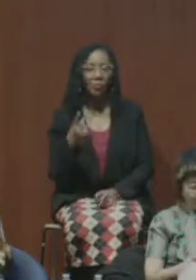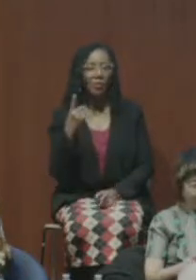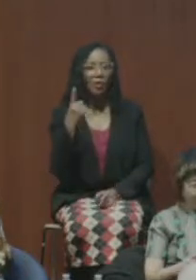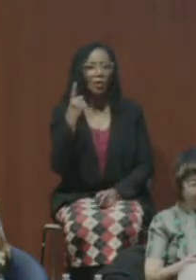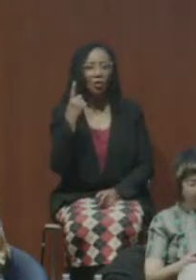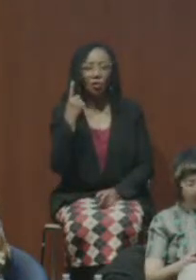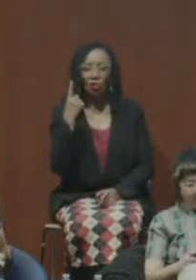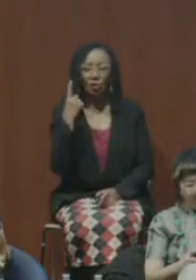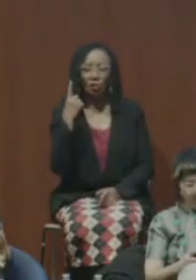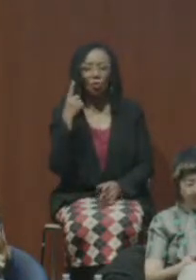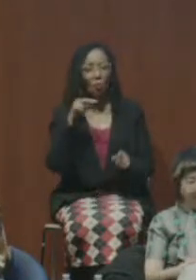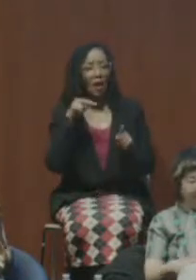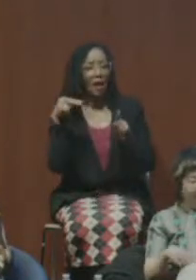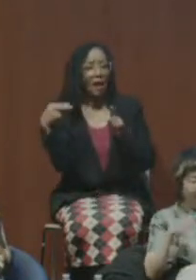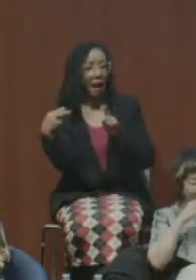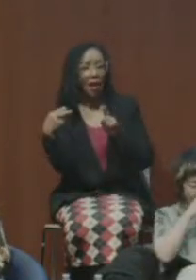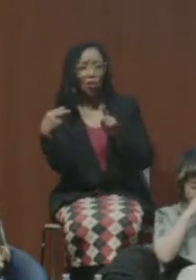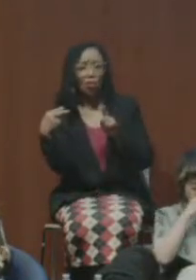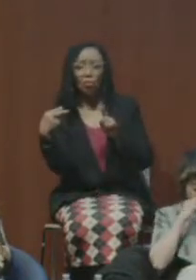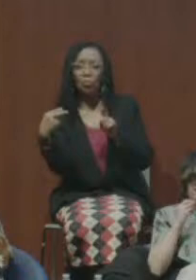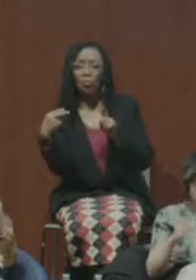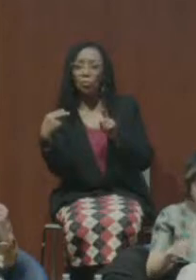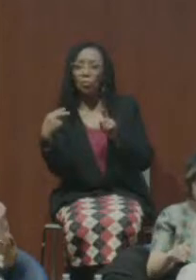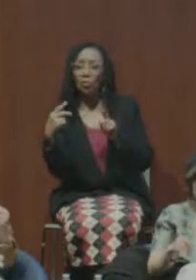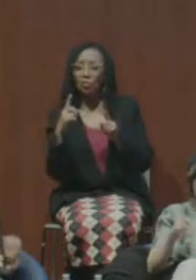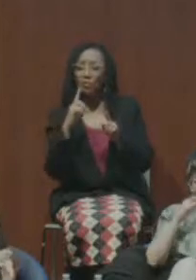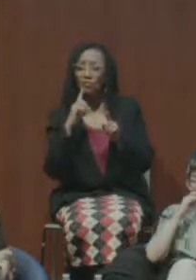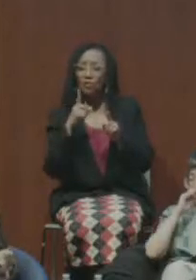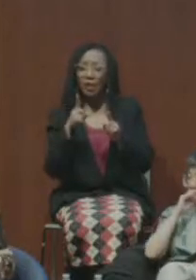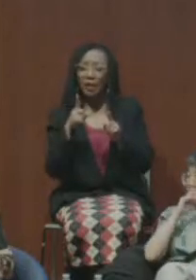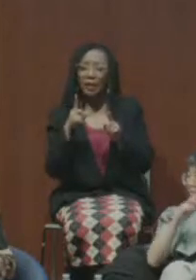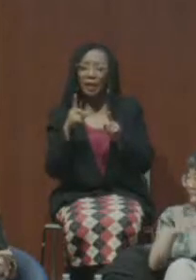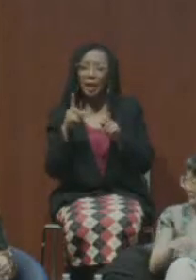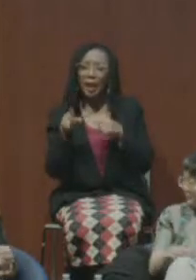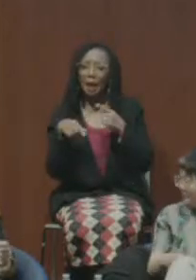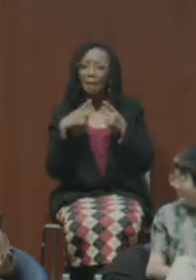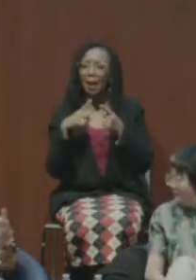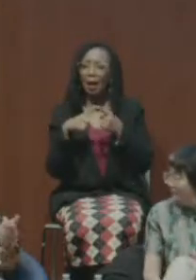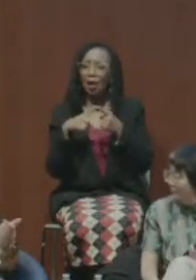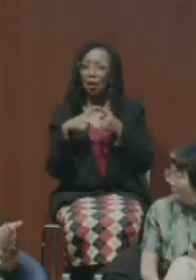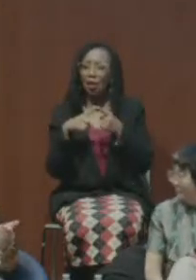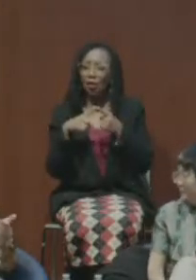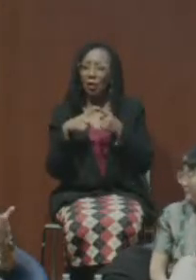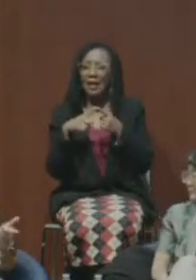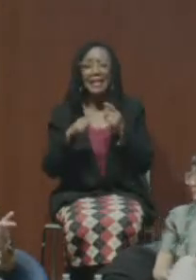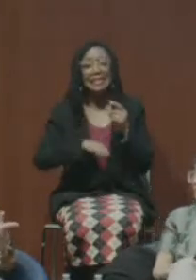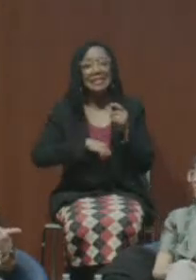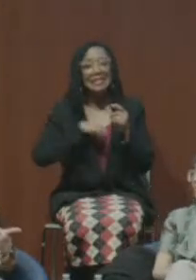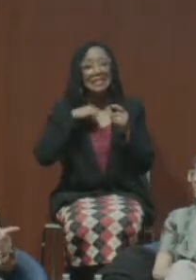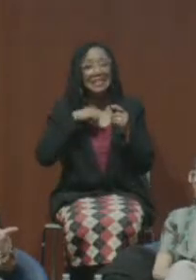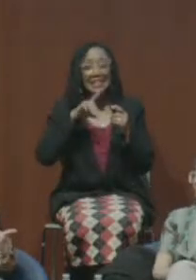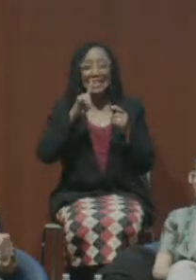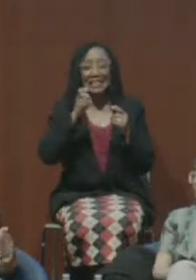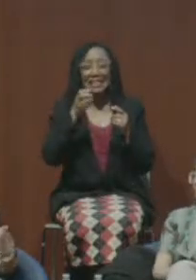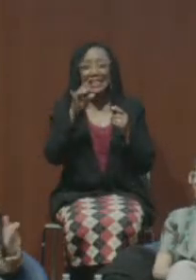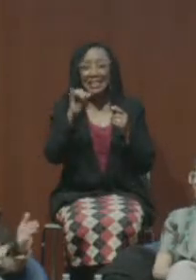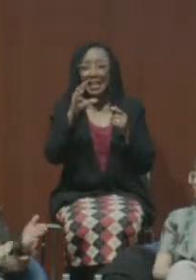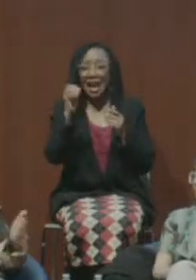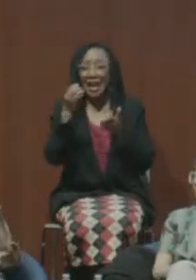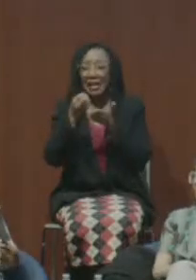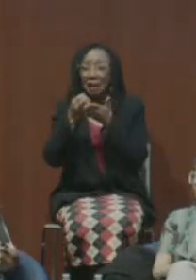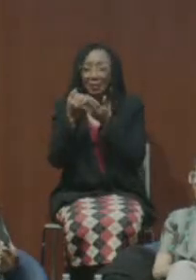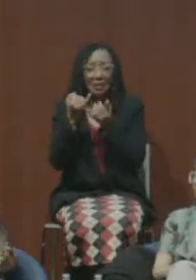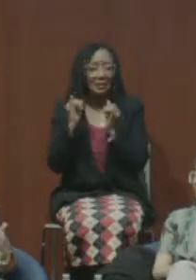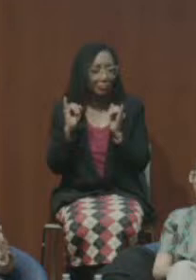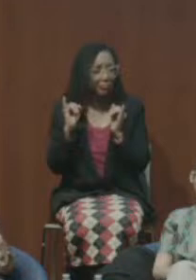One angle that we can look at is really by centering dignity and accountability in